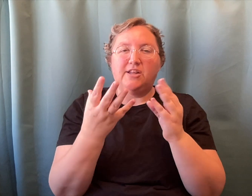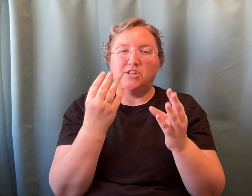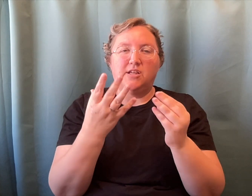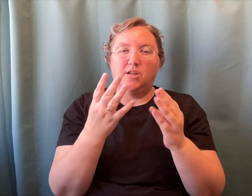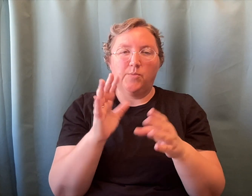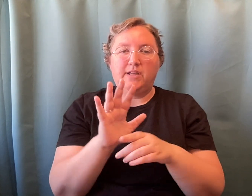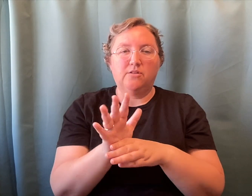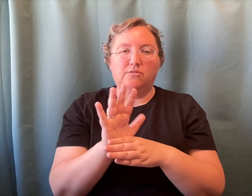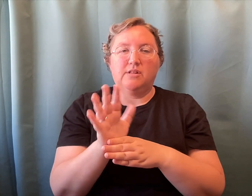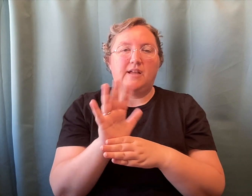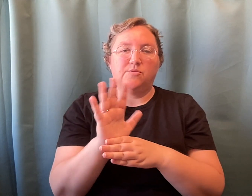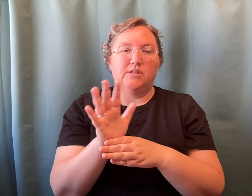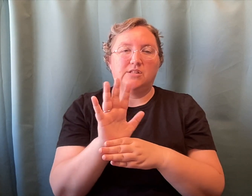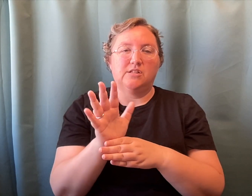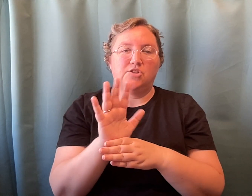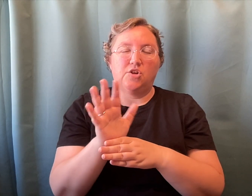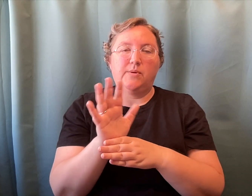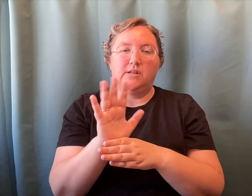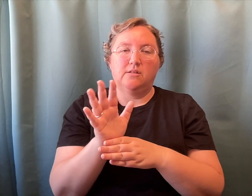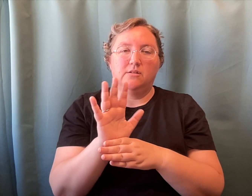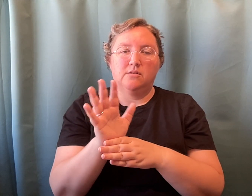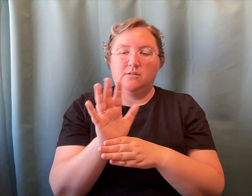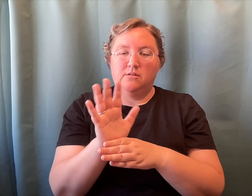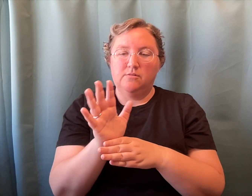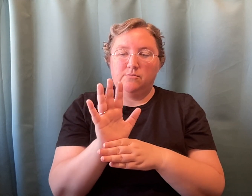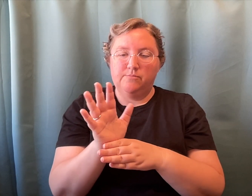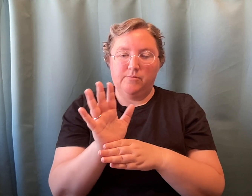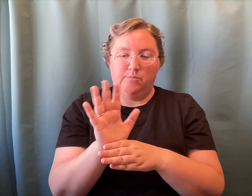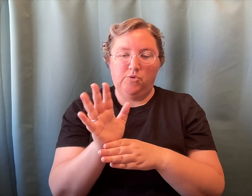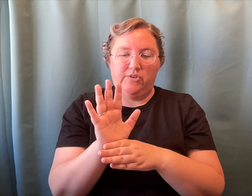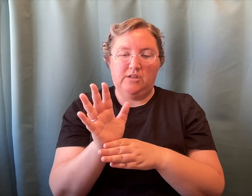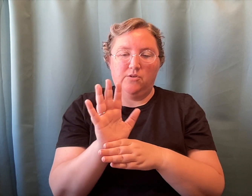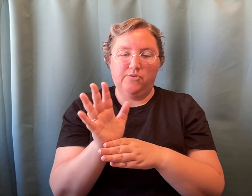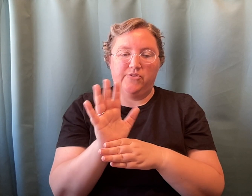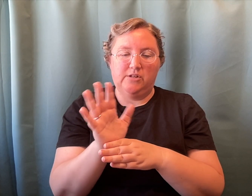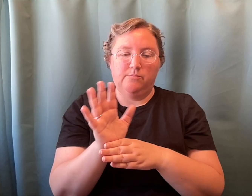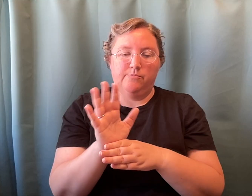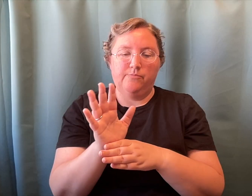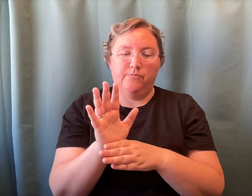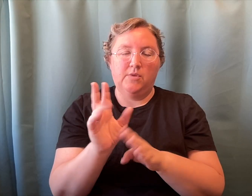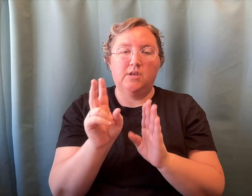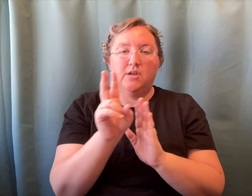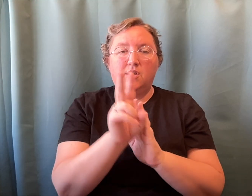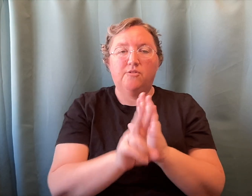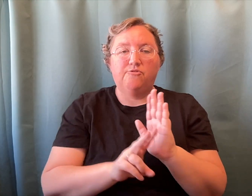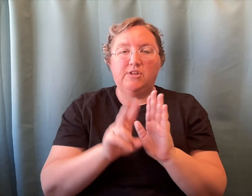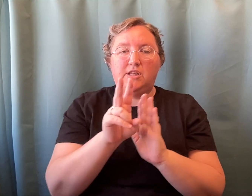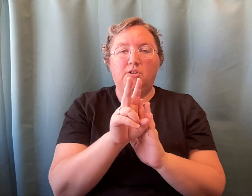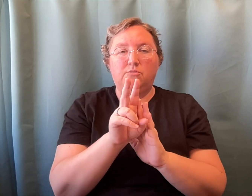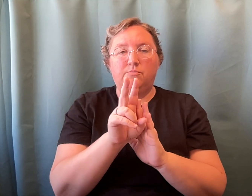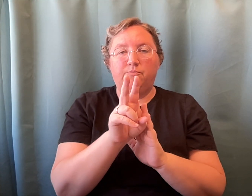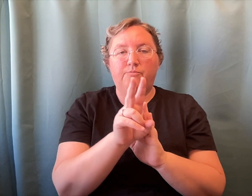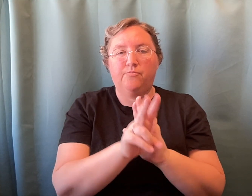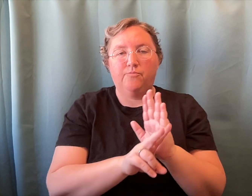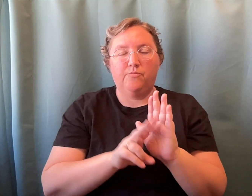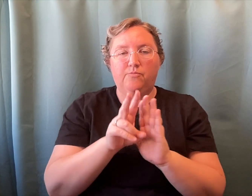flashing irregularly. That's what this is showing. Movie or film. Video,